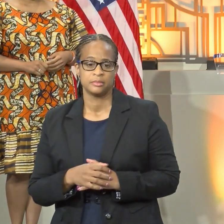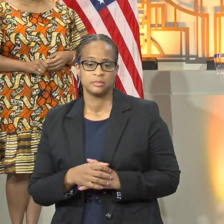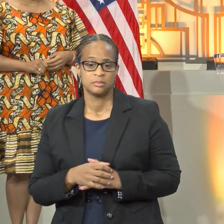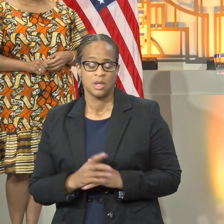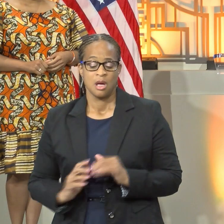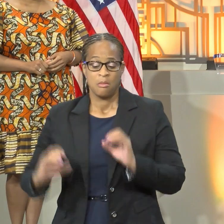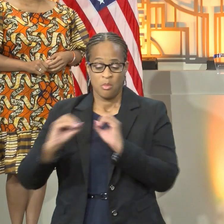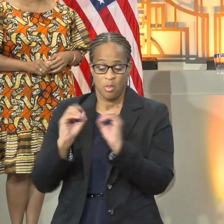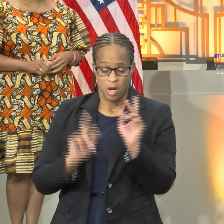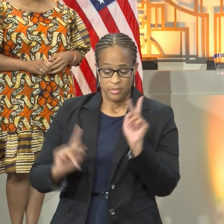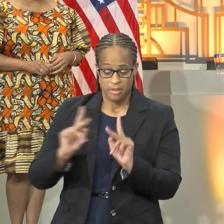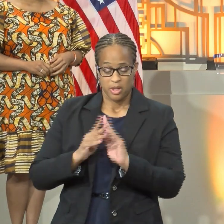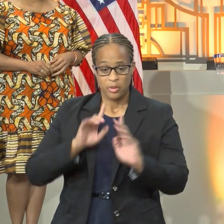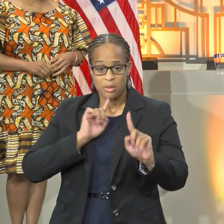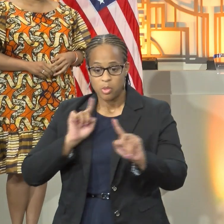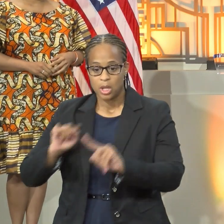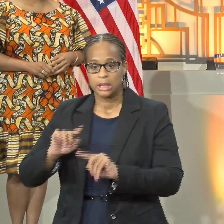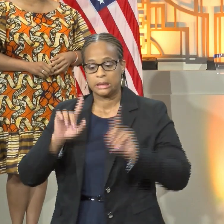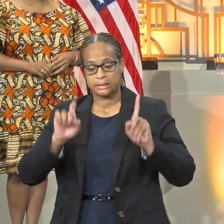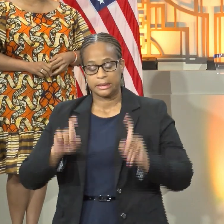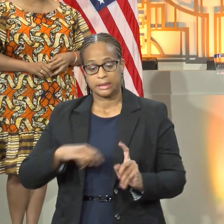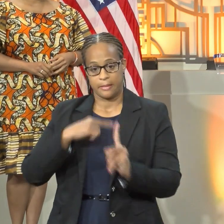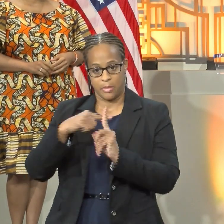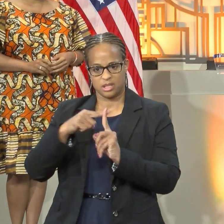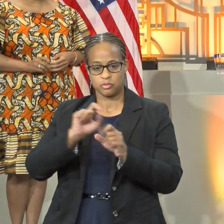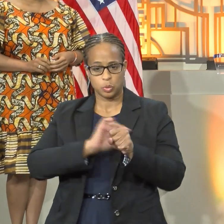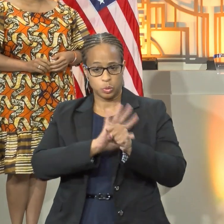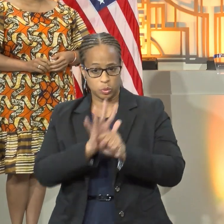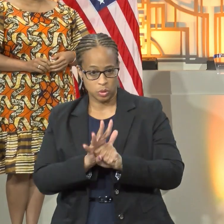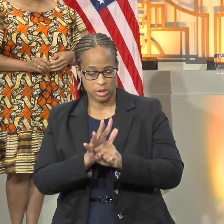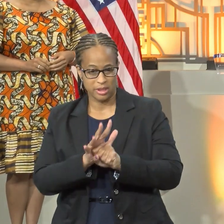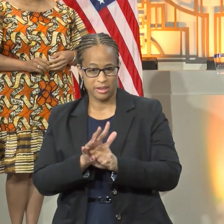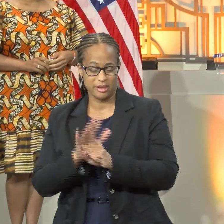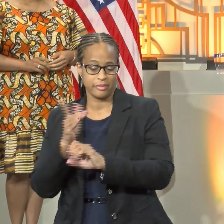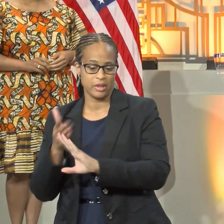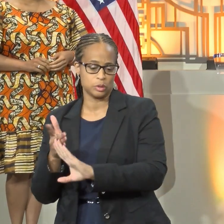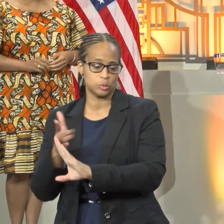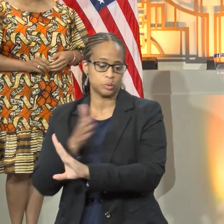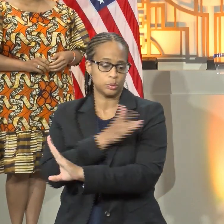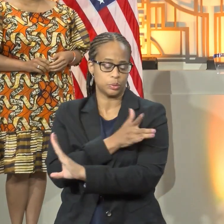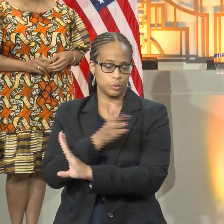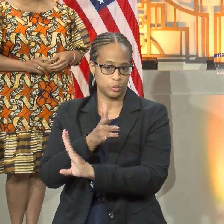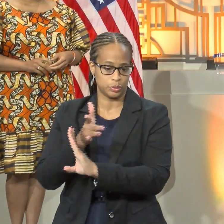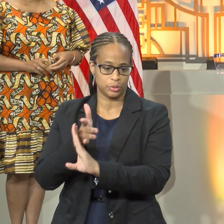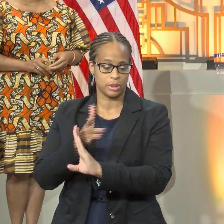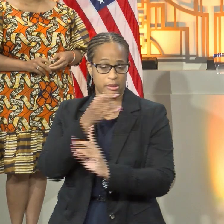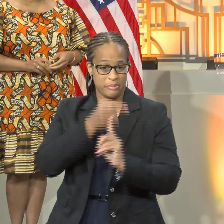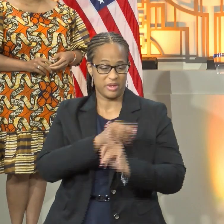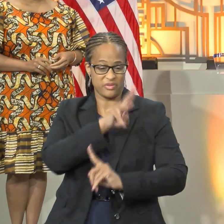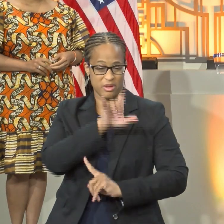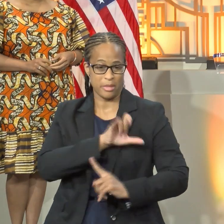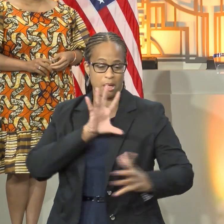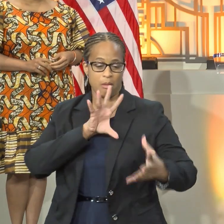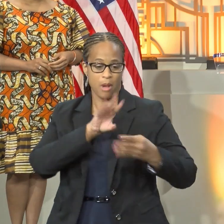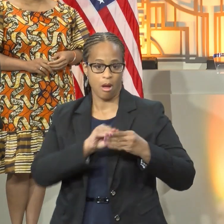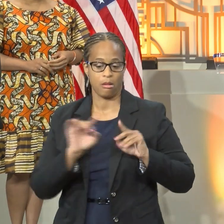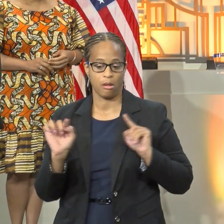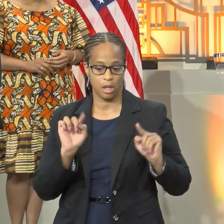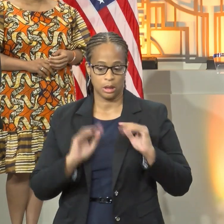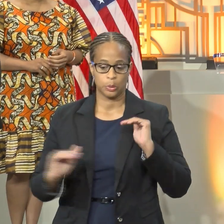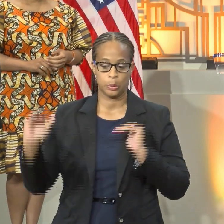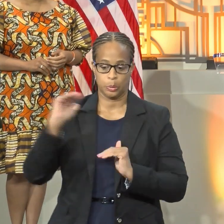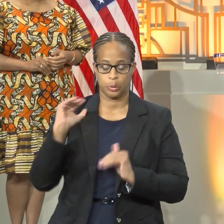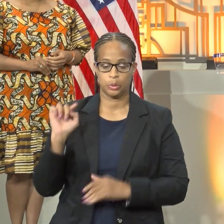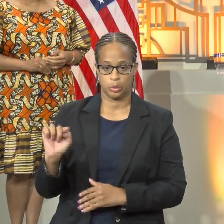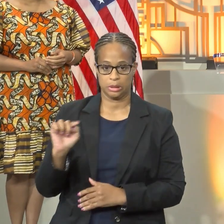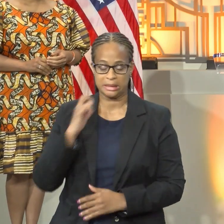more people have been reported testing positive than in the entire month of May combined, in the